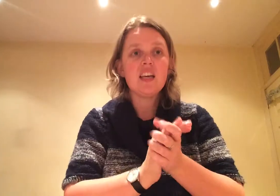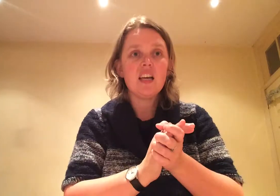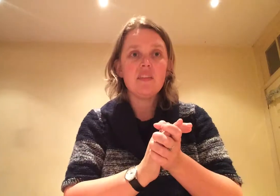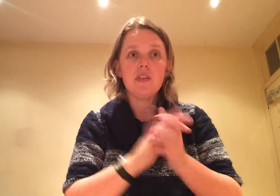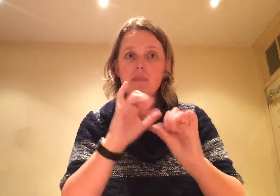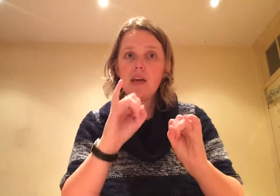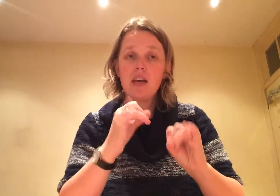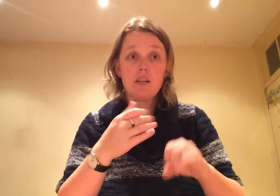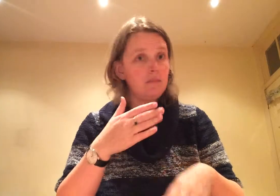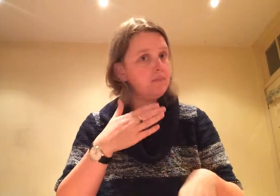behaviour. If it's bad,